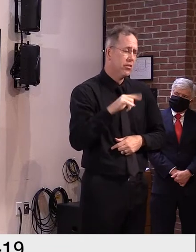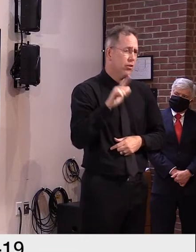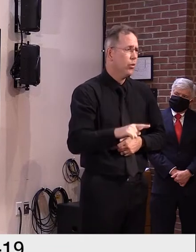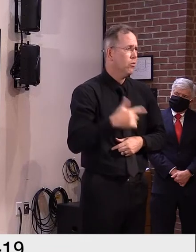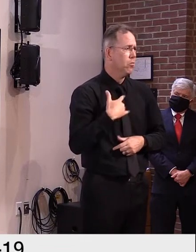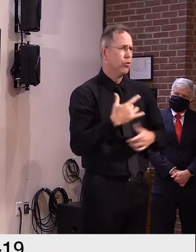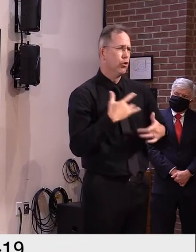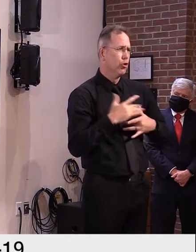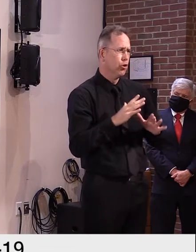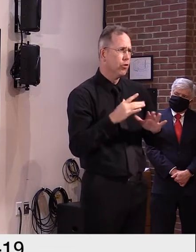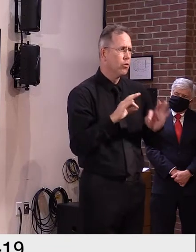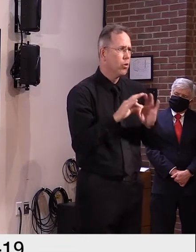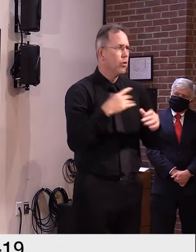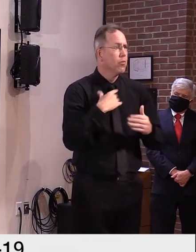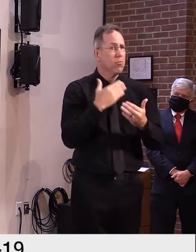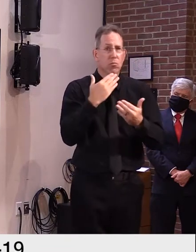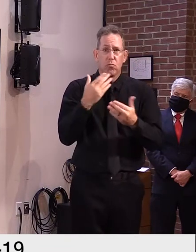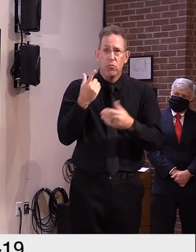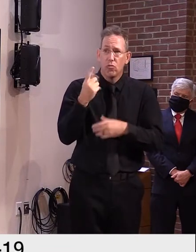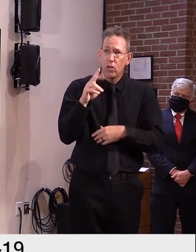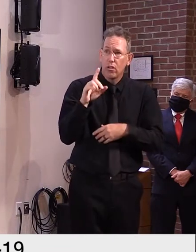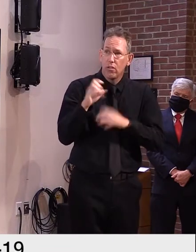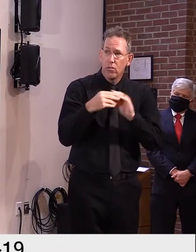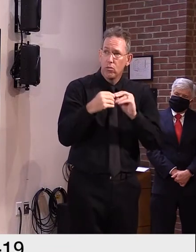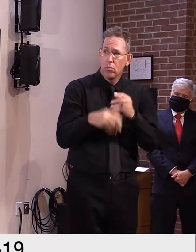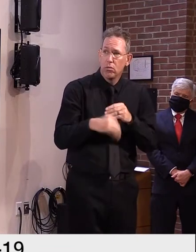Dr. Levine, anything to you? Go